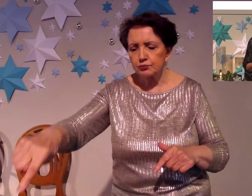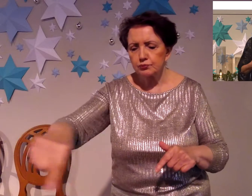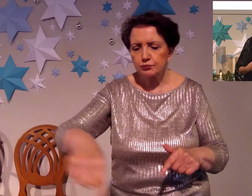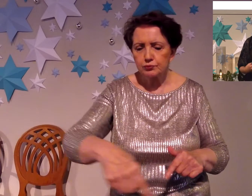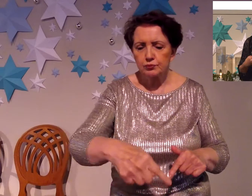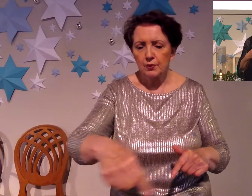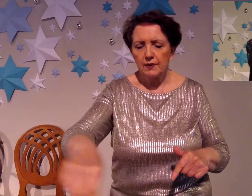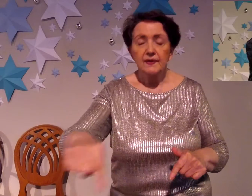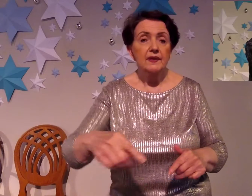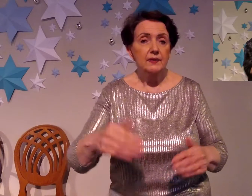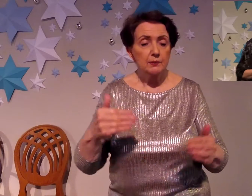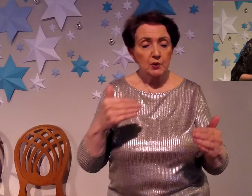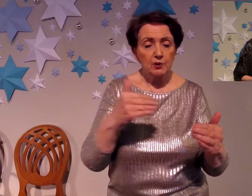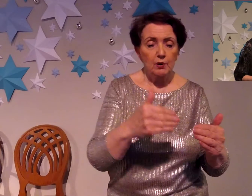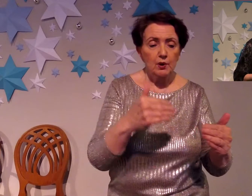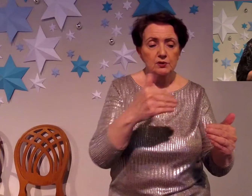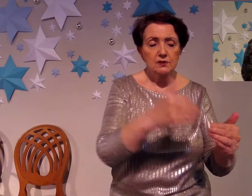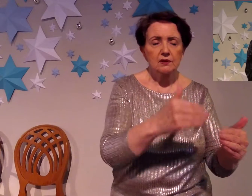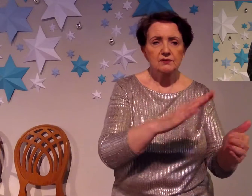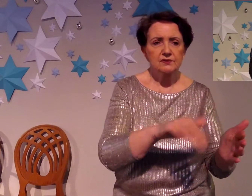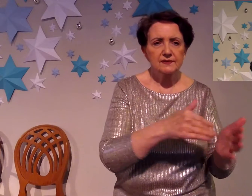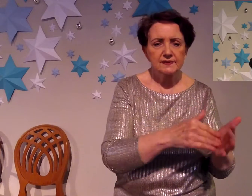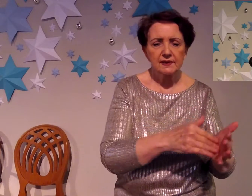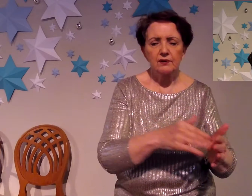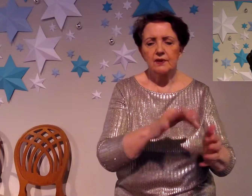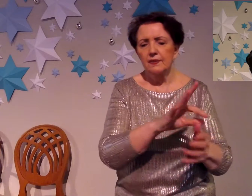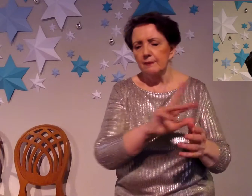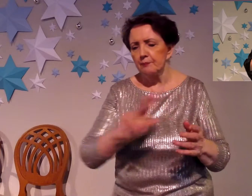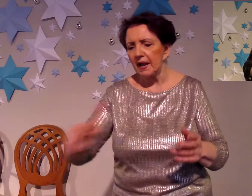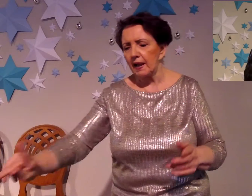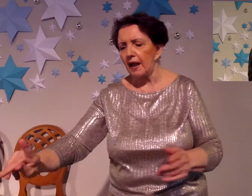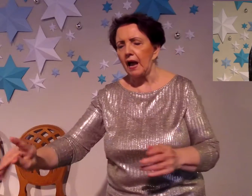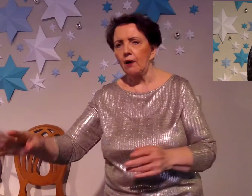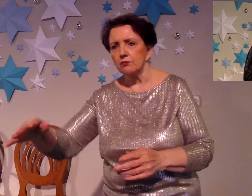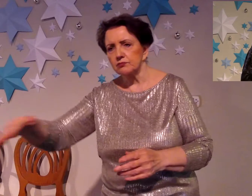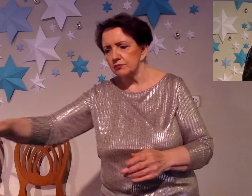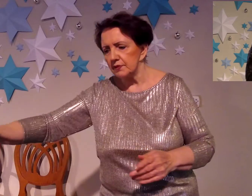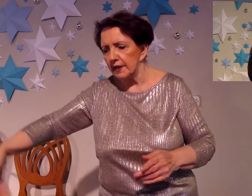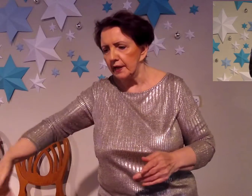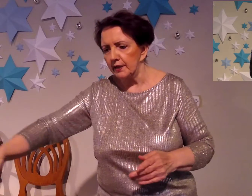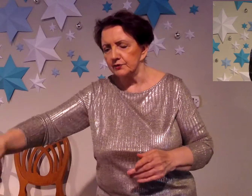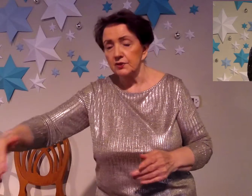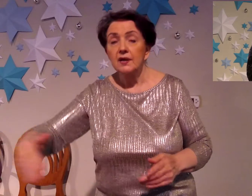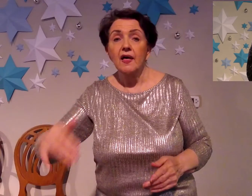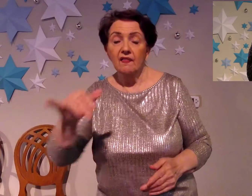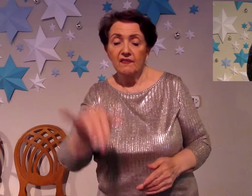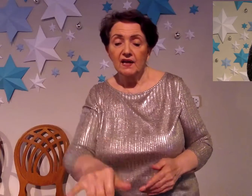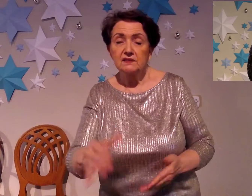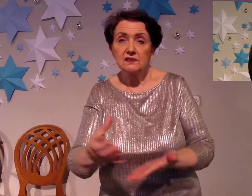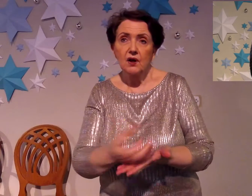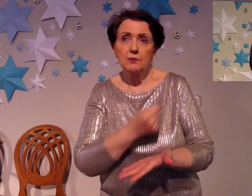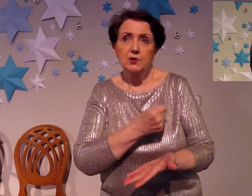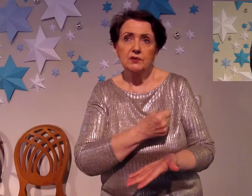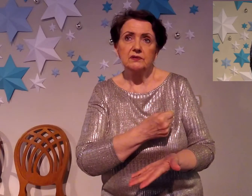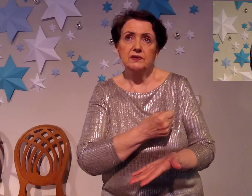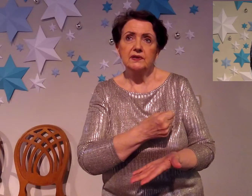and back out again and closer and back out again, is that opportunity for us to really